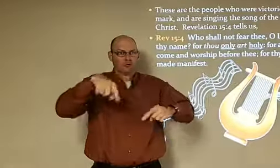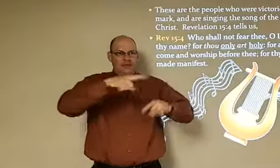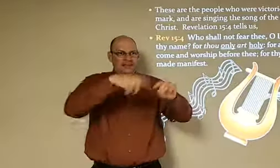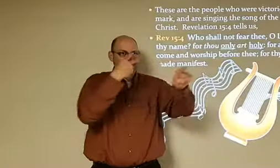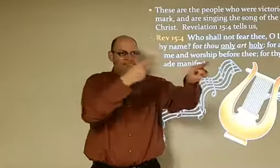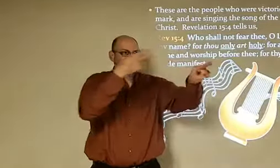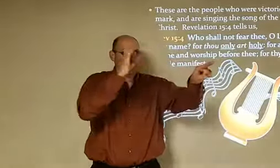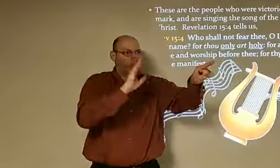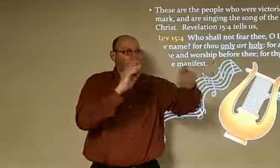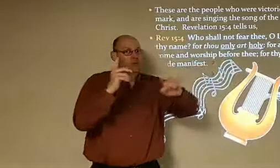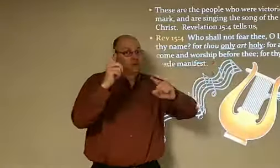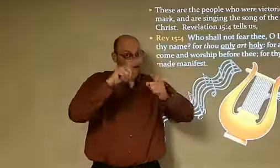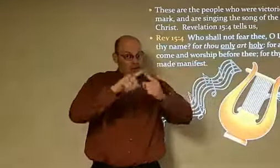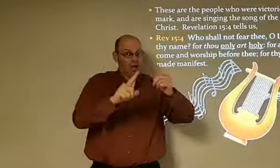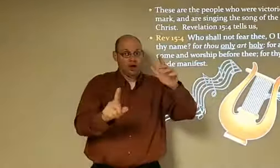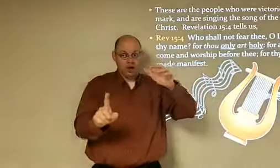He was an invisible God.